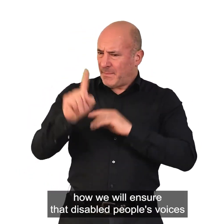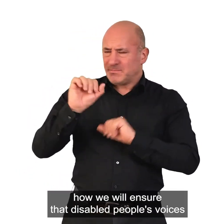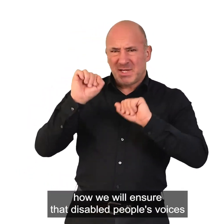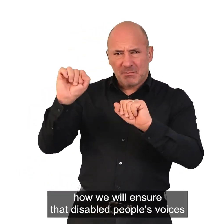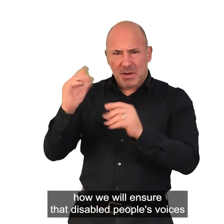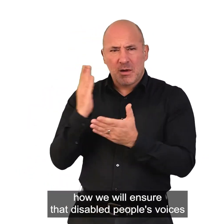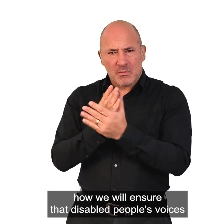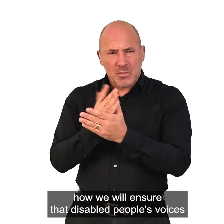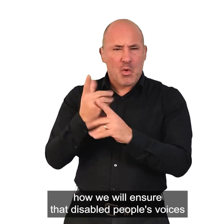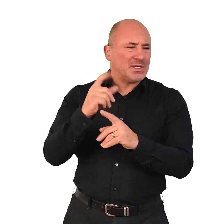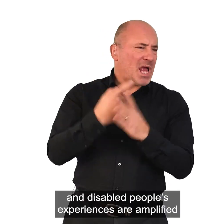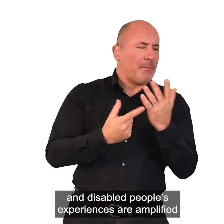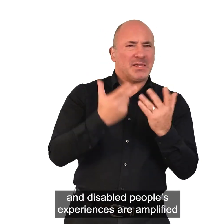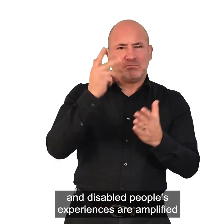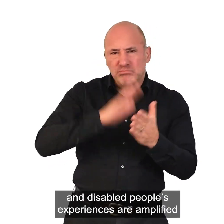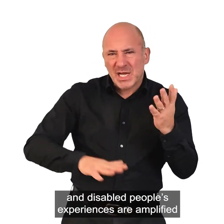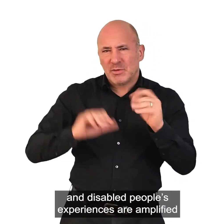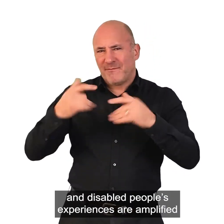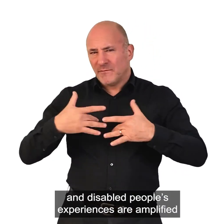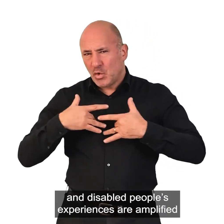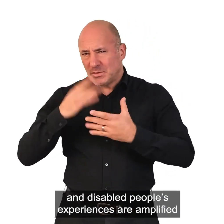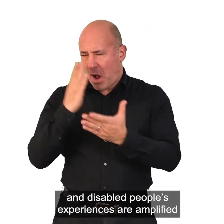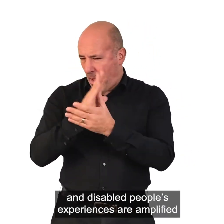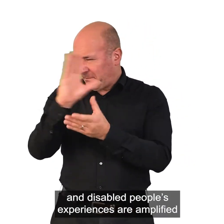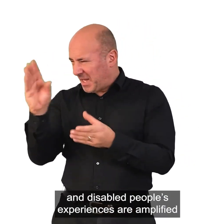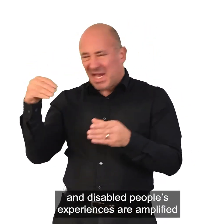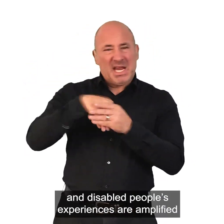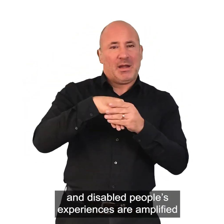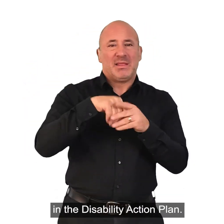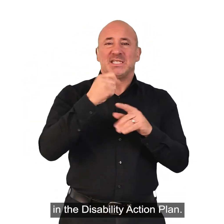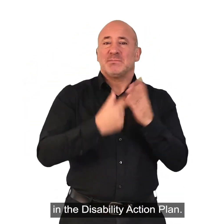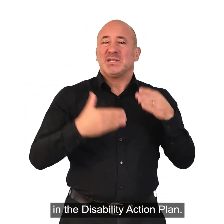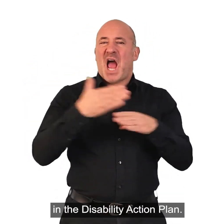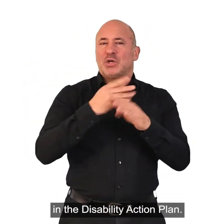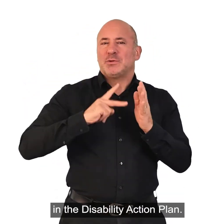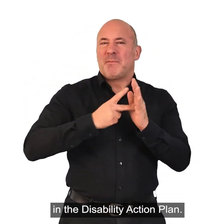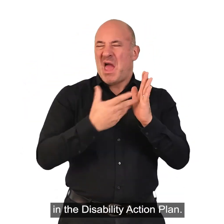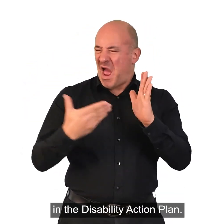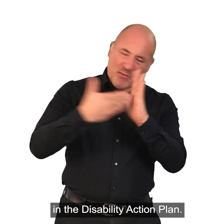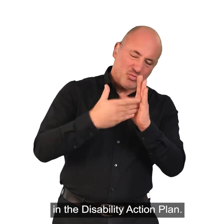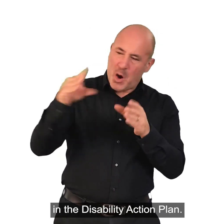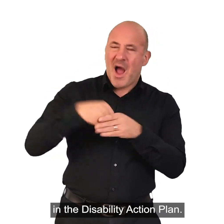disabled people's voices and disabled people's experiences are amplified in the Disability Action Plan.